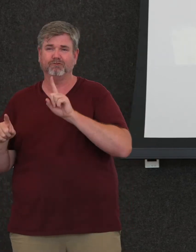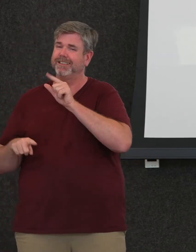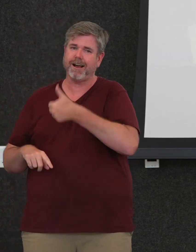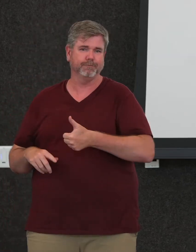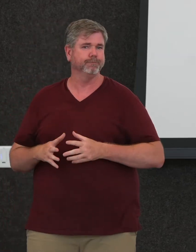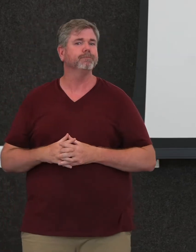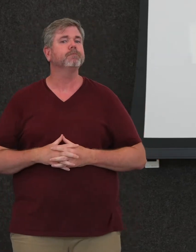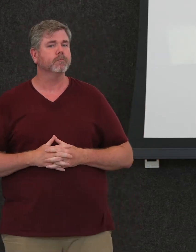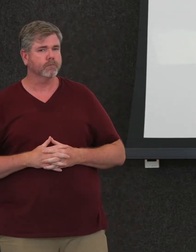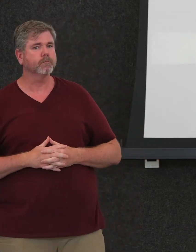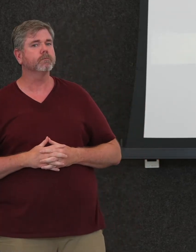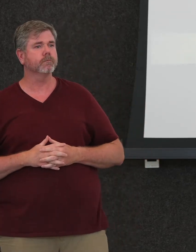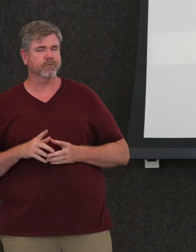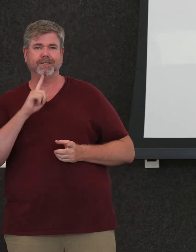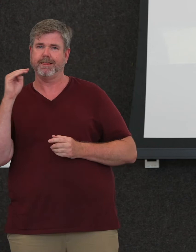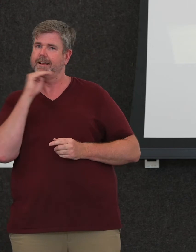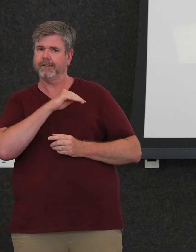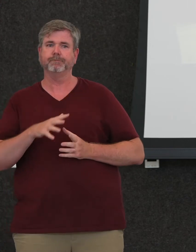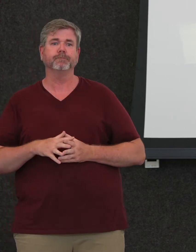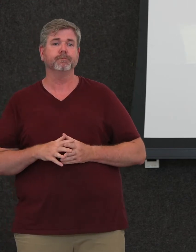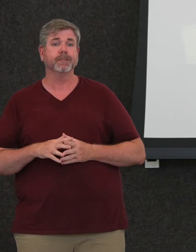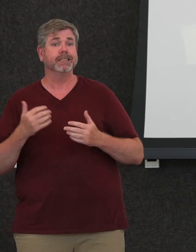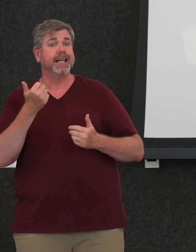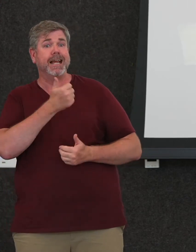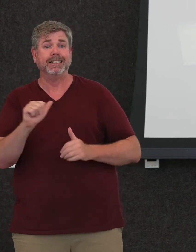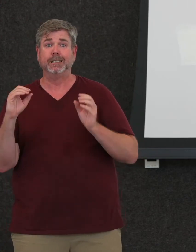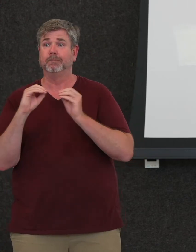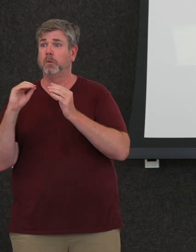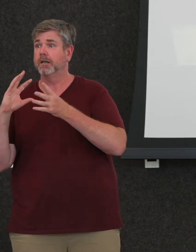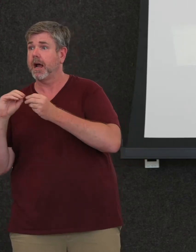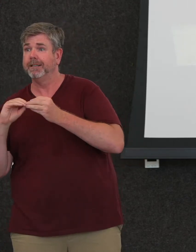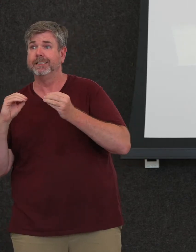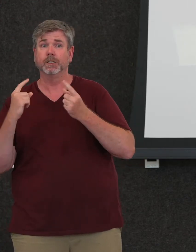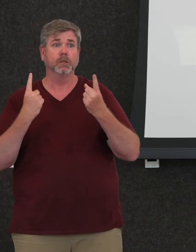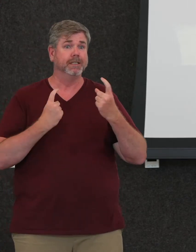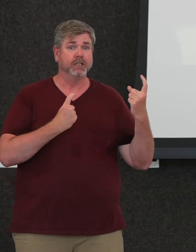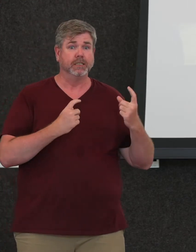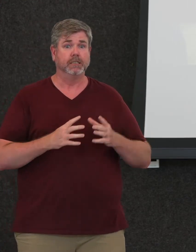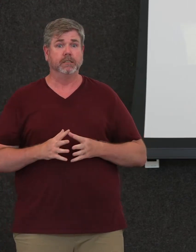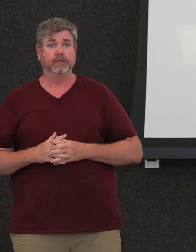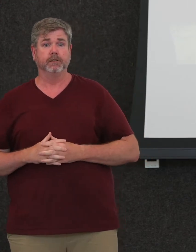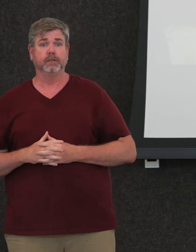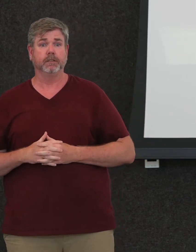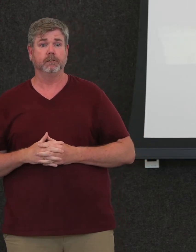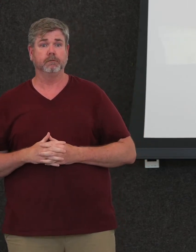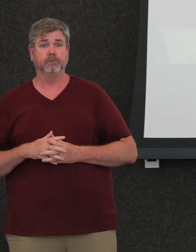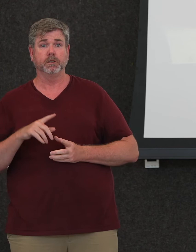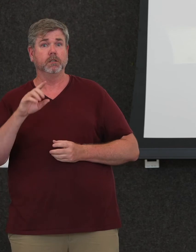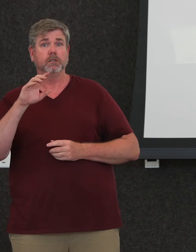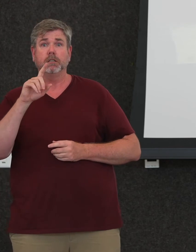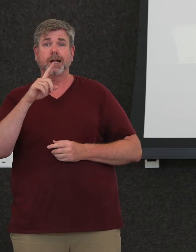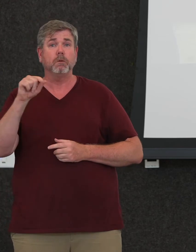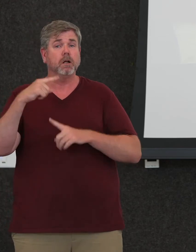Any other comments or questions in the room? We have some on Zoom. Great, thank you. Oh, we'll go to Zoom and then we'll come